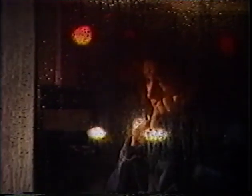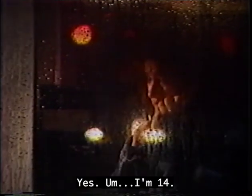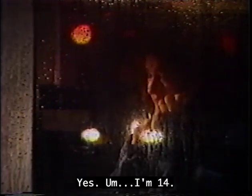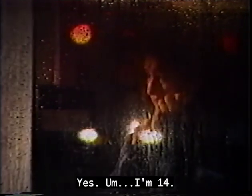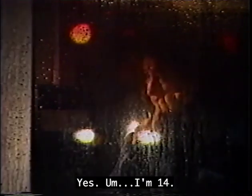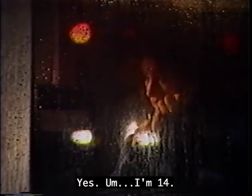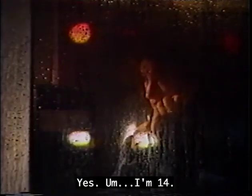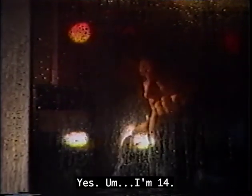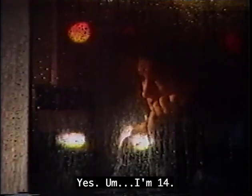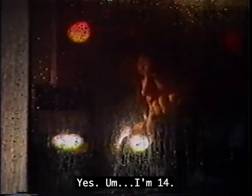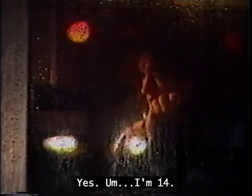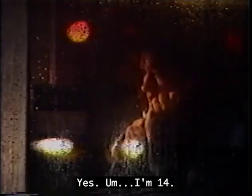Yes.